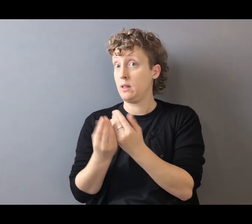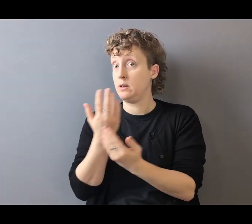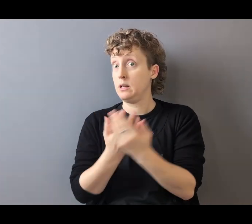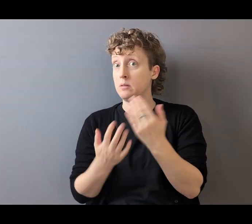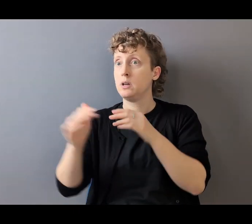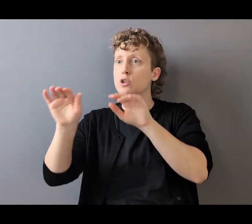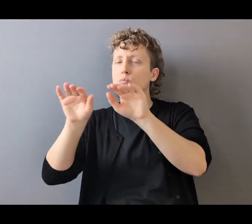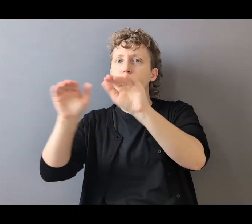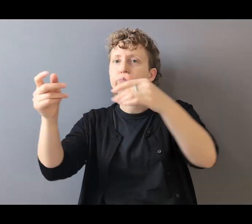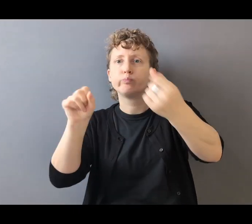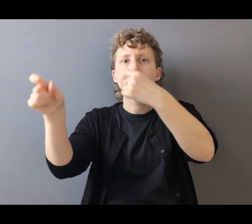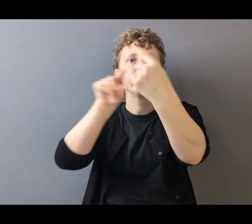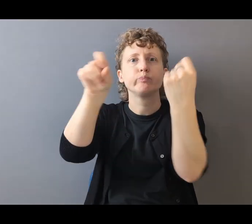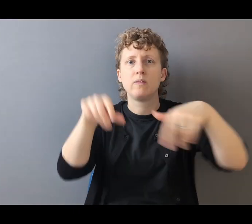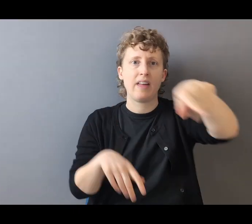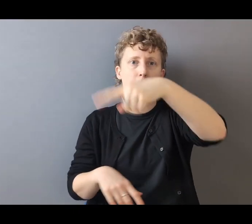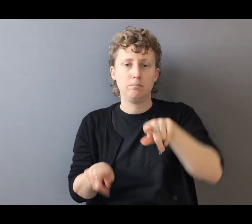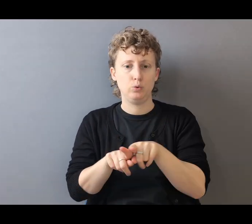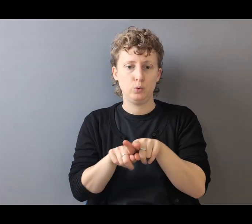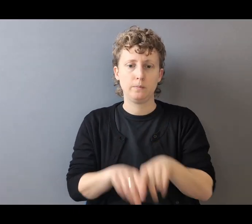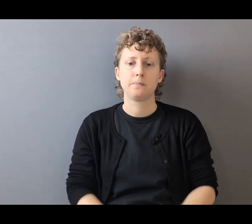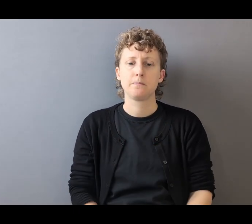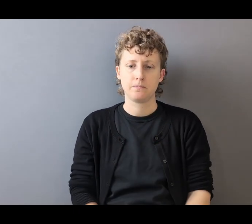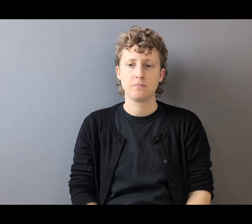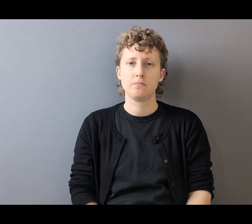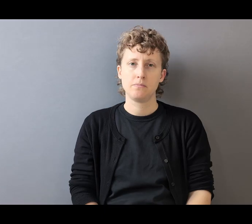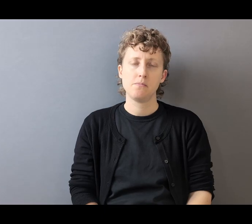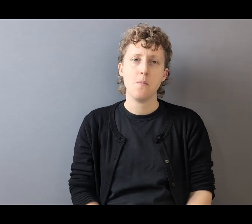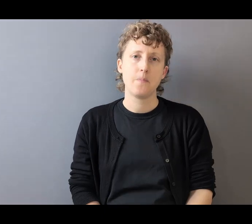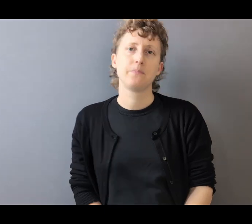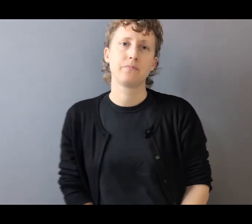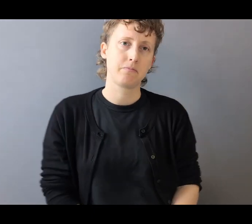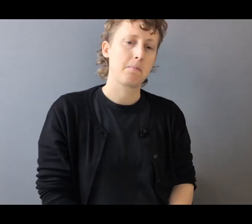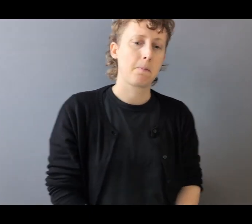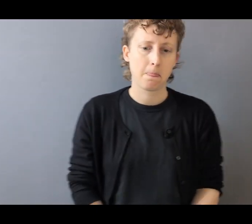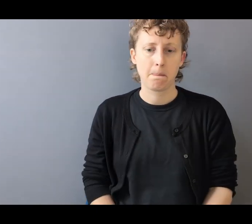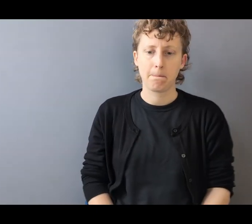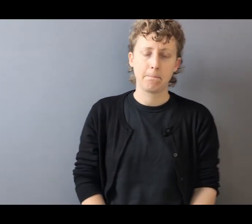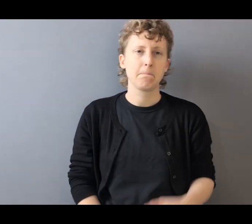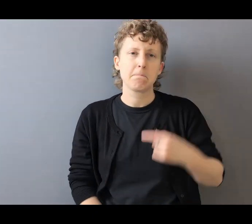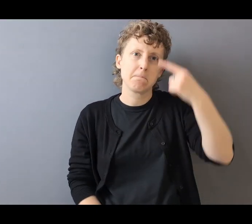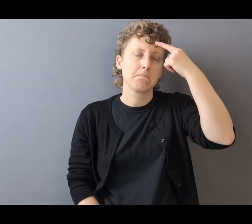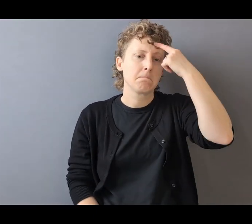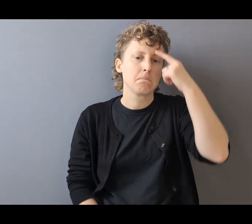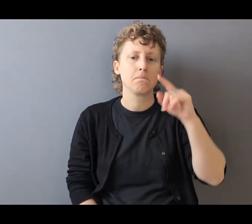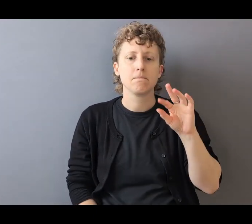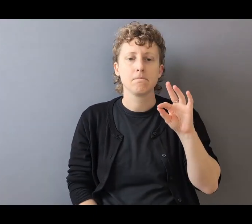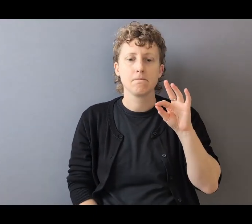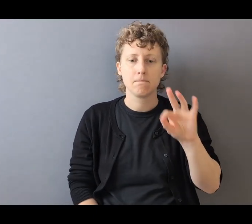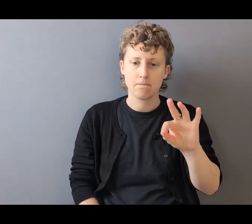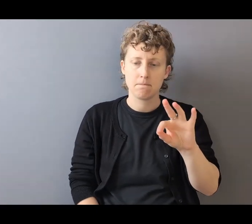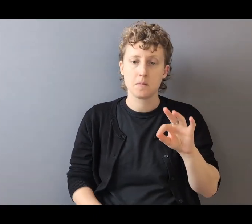good cooperation, we are in touch, and we have different projects that we can build on. And I would say that it would be great that this thing can